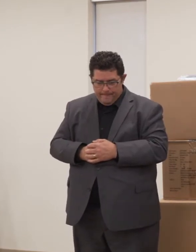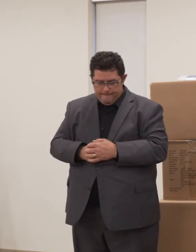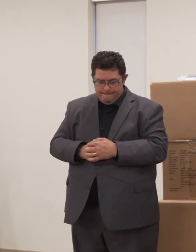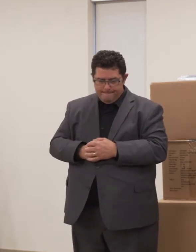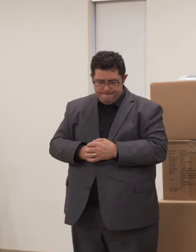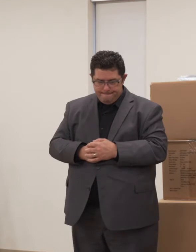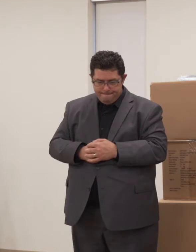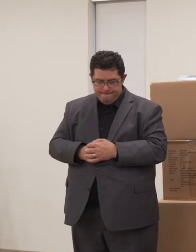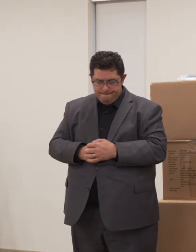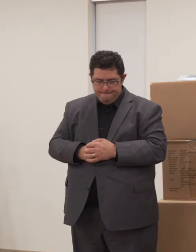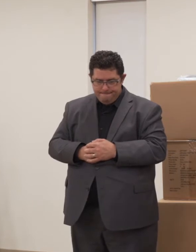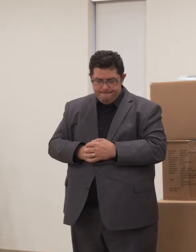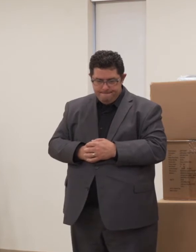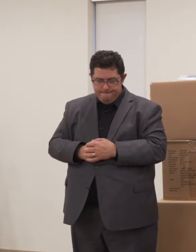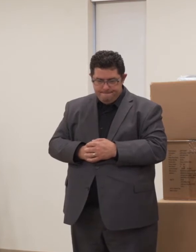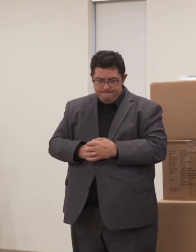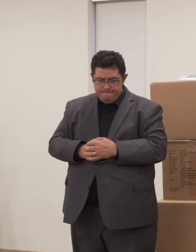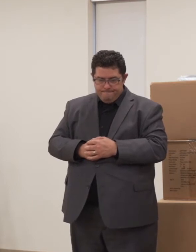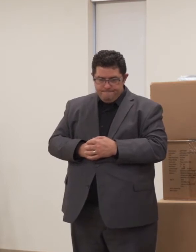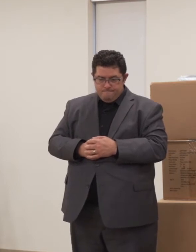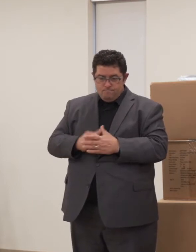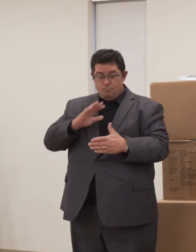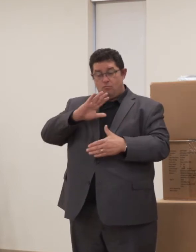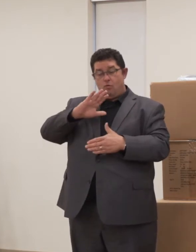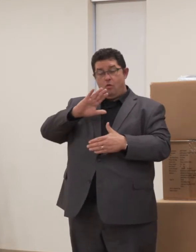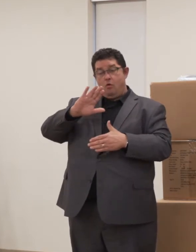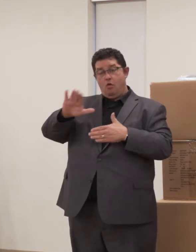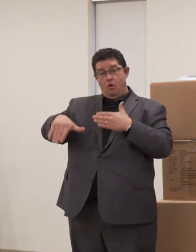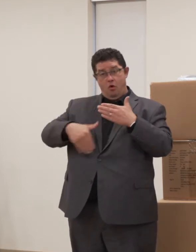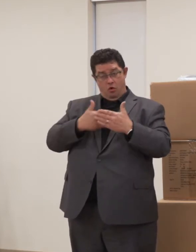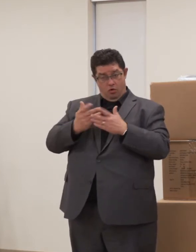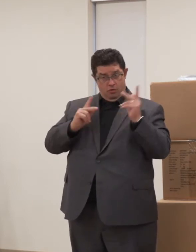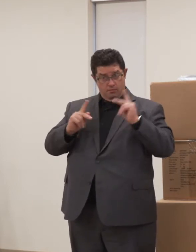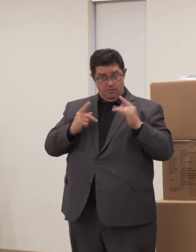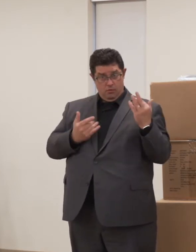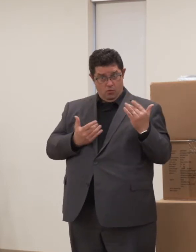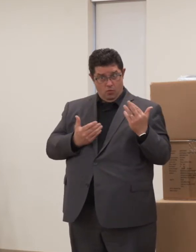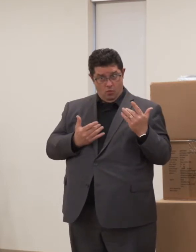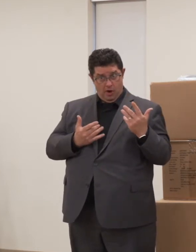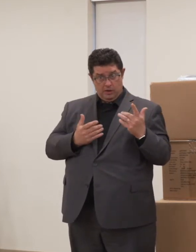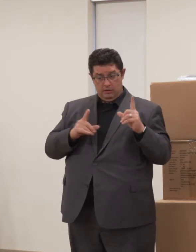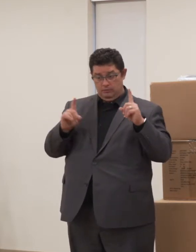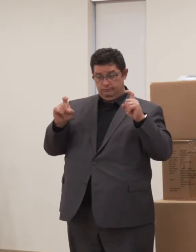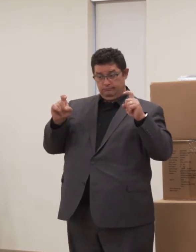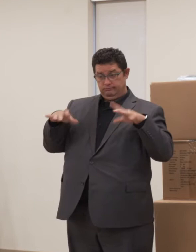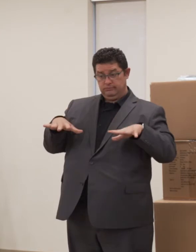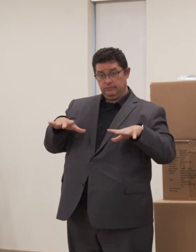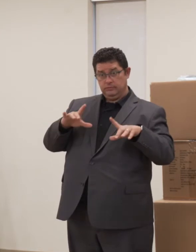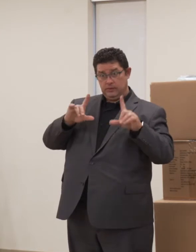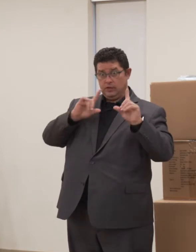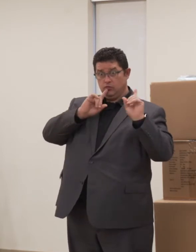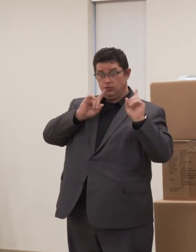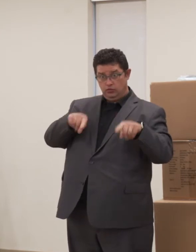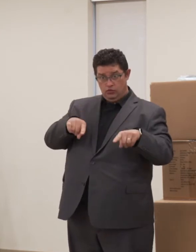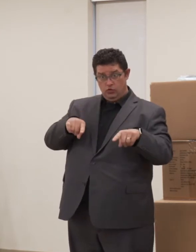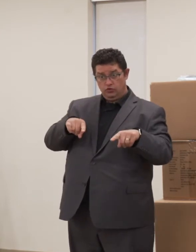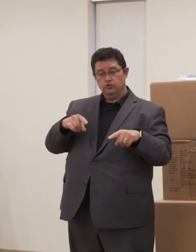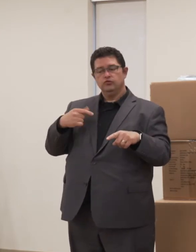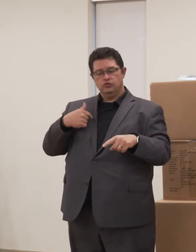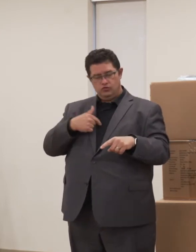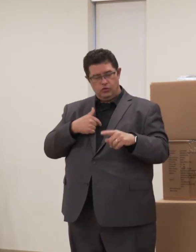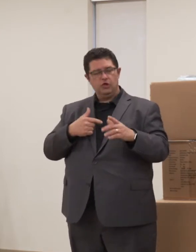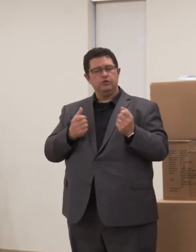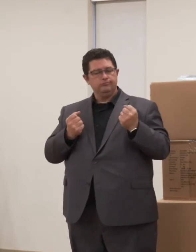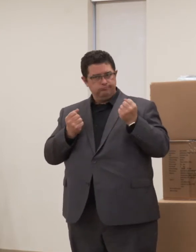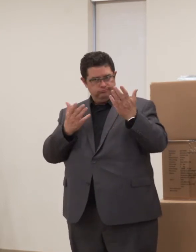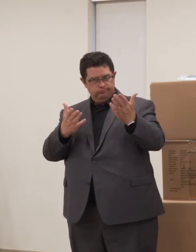We are recommending that all people who are awaiting their COVID-19 test results quarantine until those test results are available. And